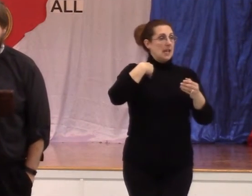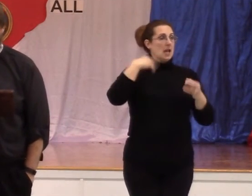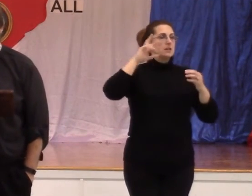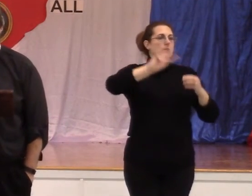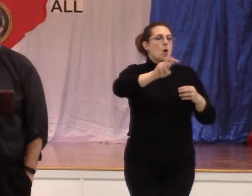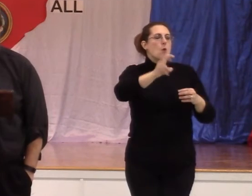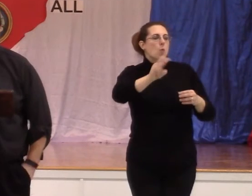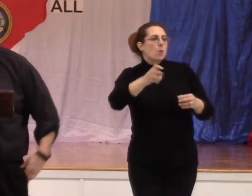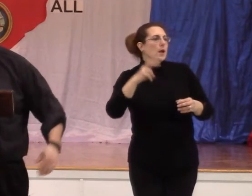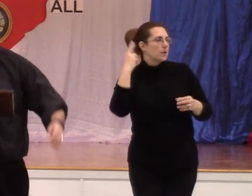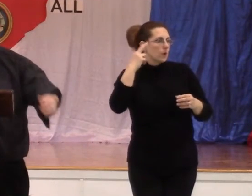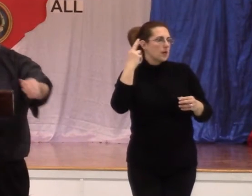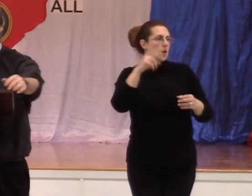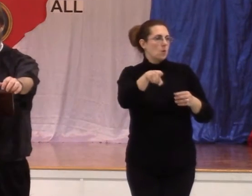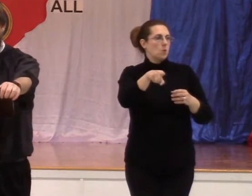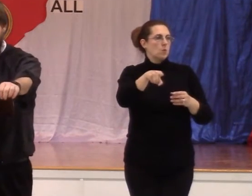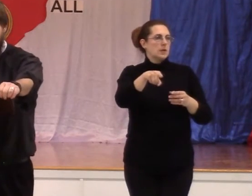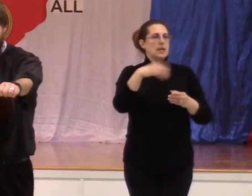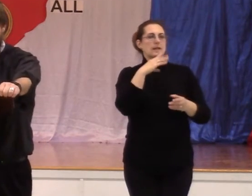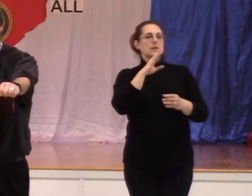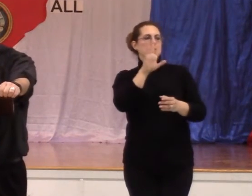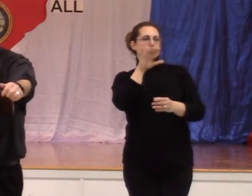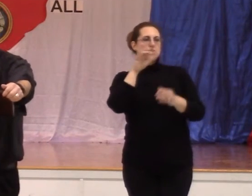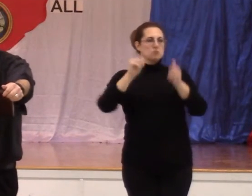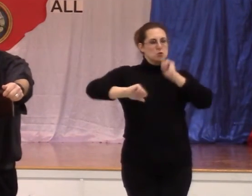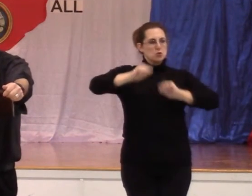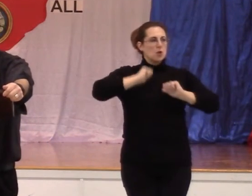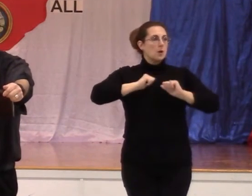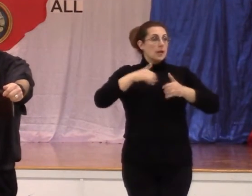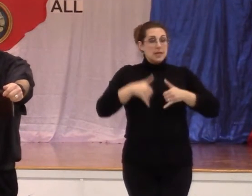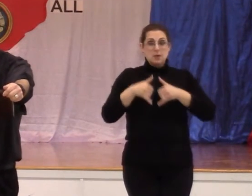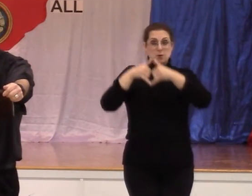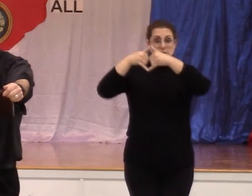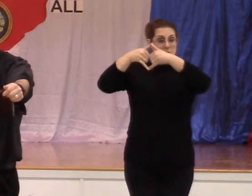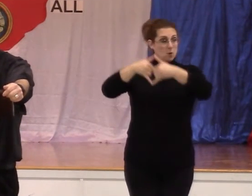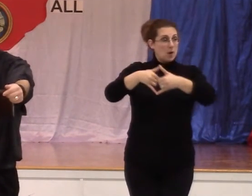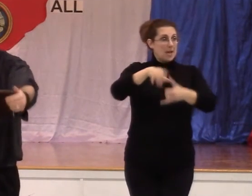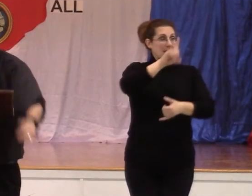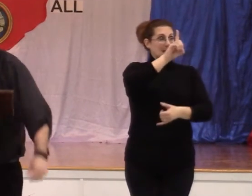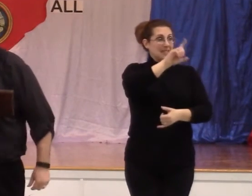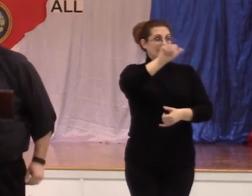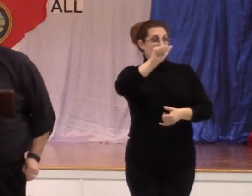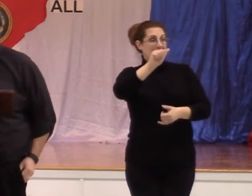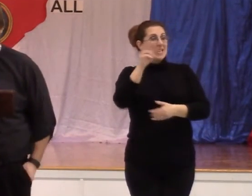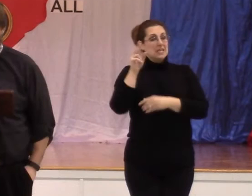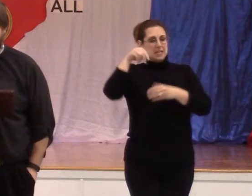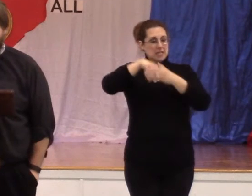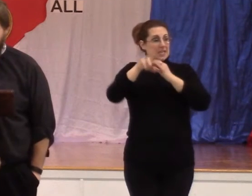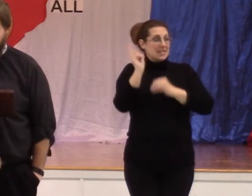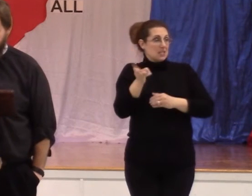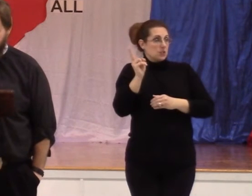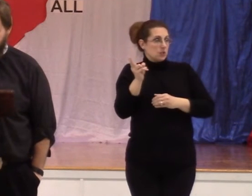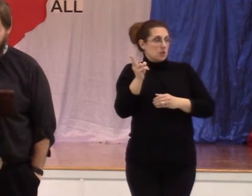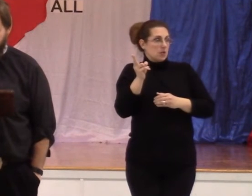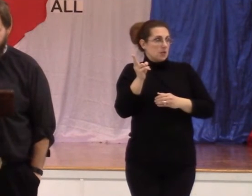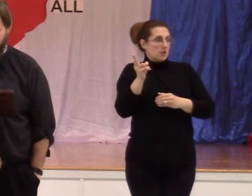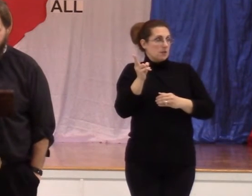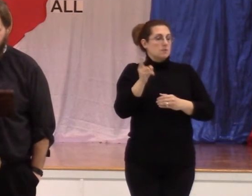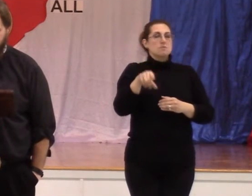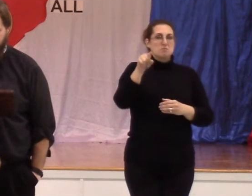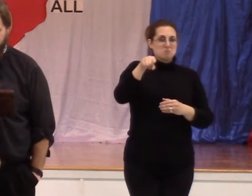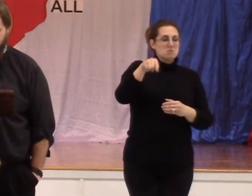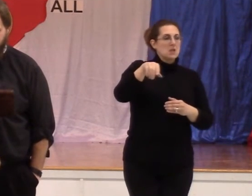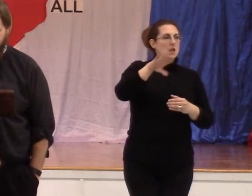of Concord reading group on KFUO Radio. He was awarded a BA in history with highest honors from Minnesota State University, Mankato,